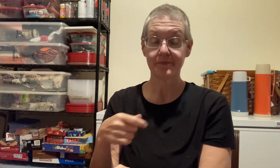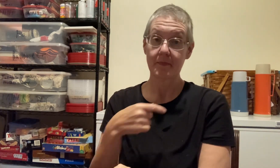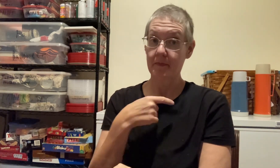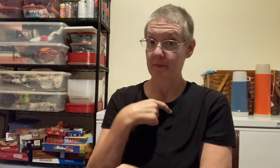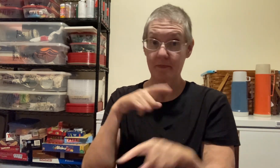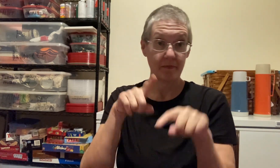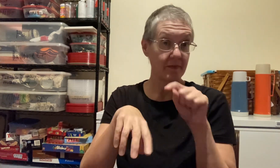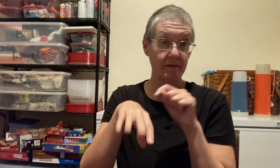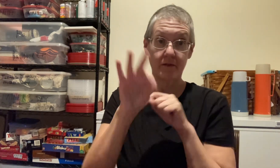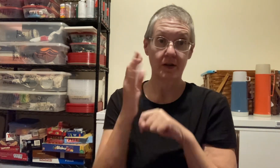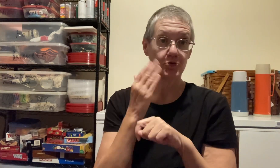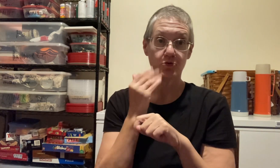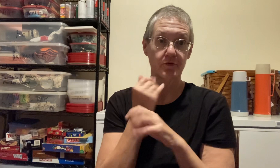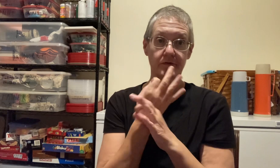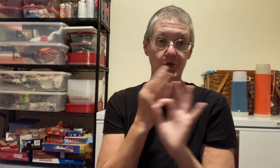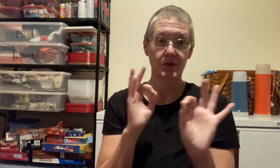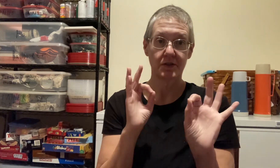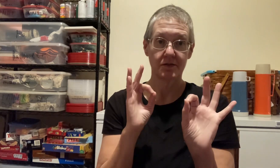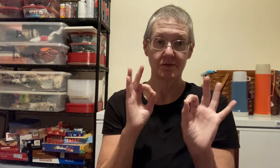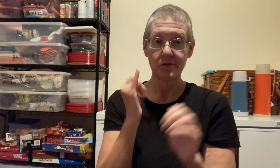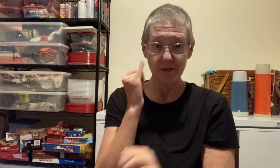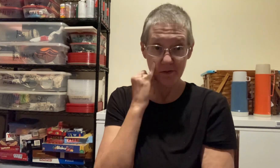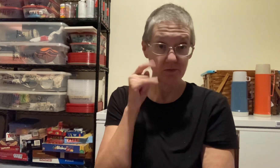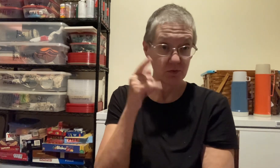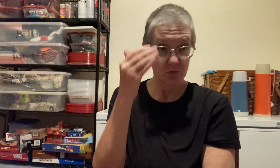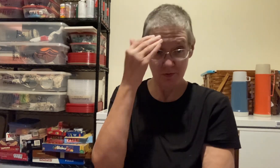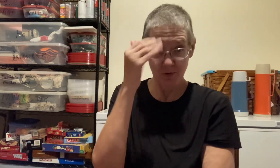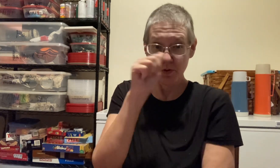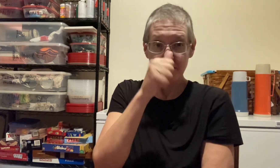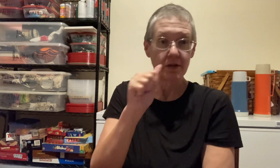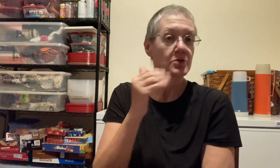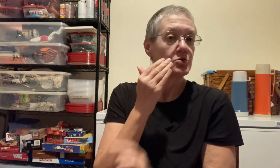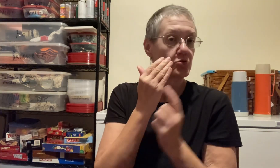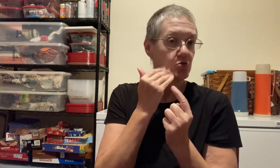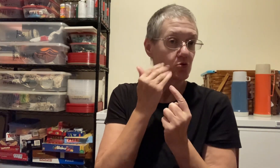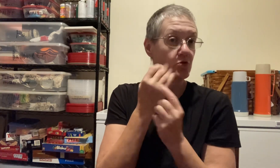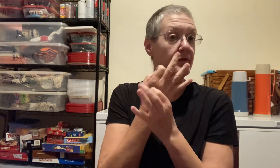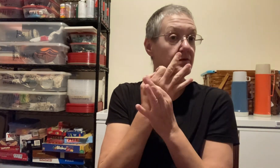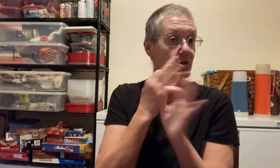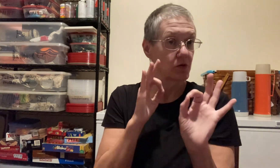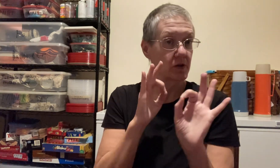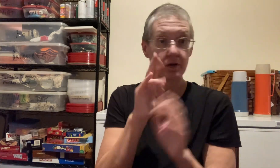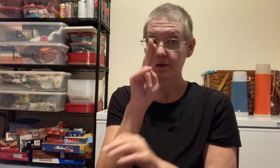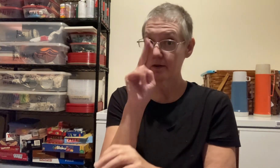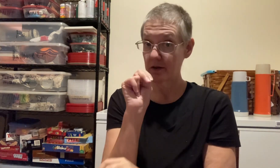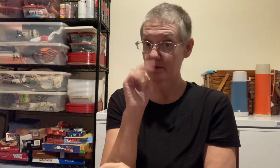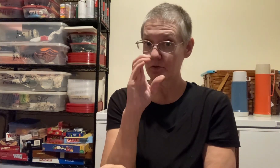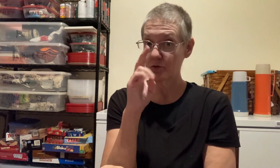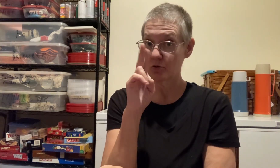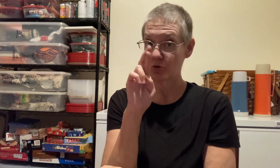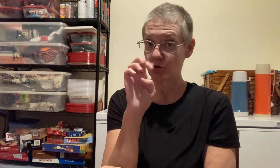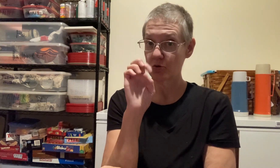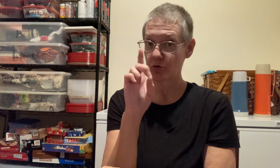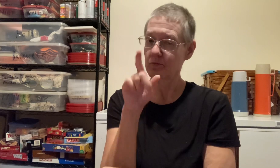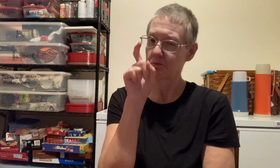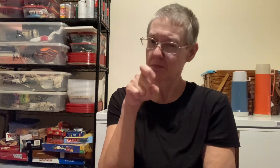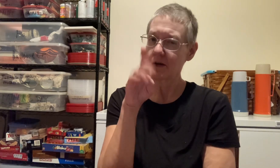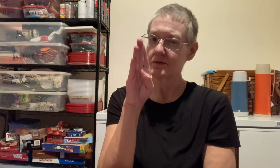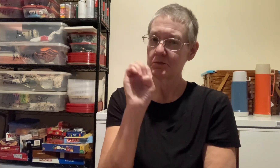pepperoni. I can't find any sugar-free pepperoni that's uncured. So if you know of